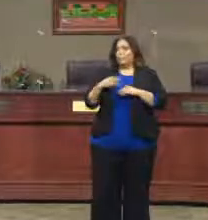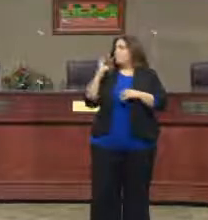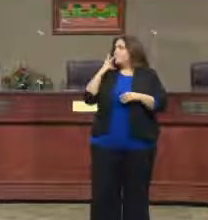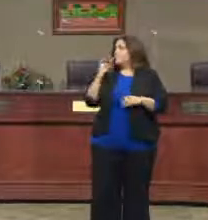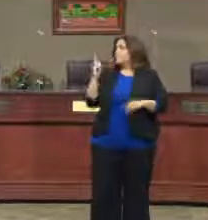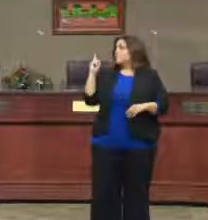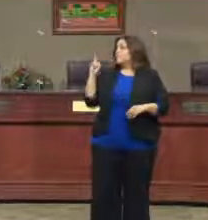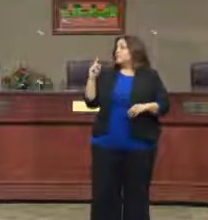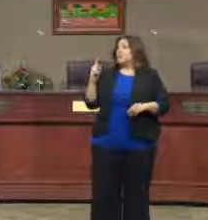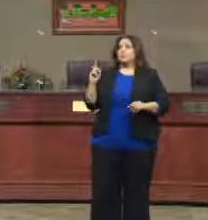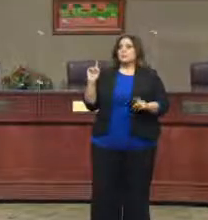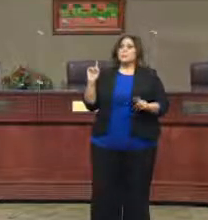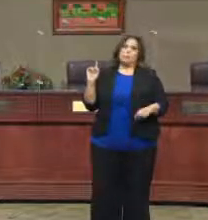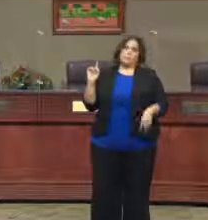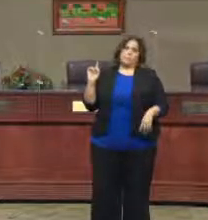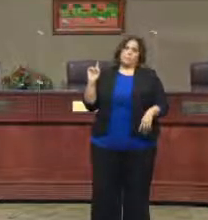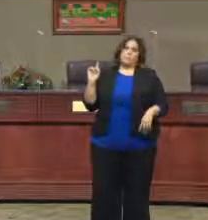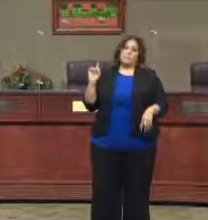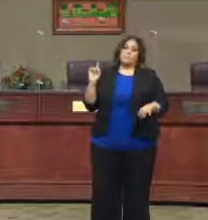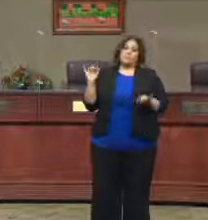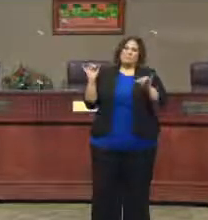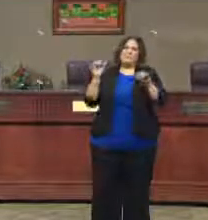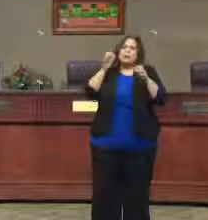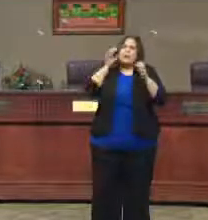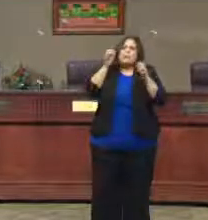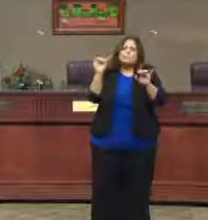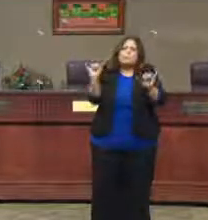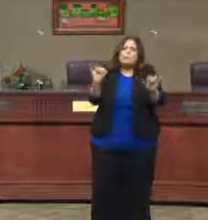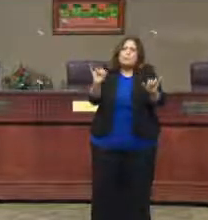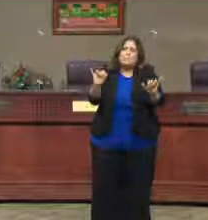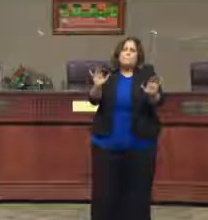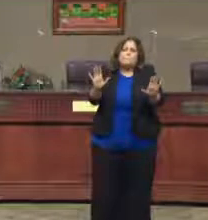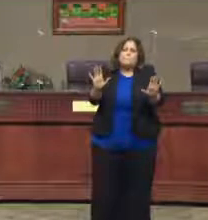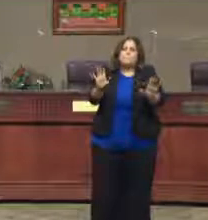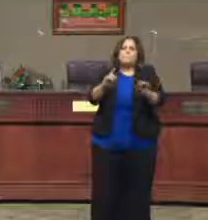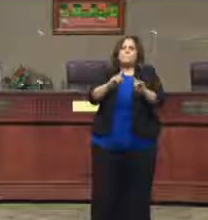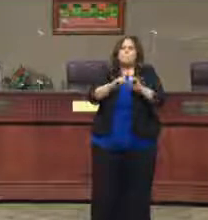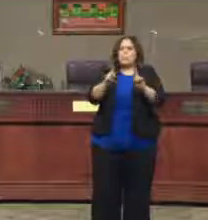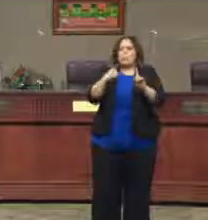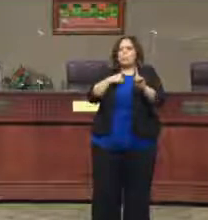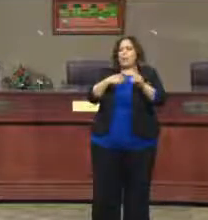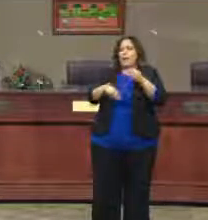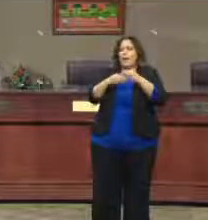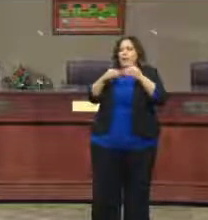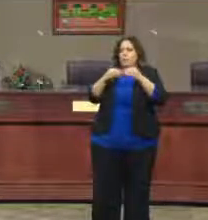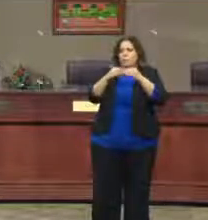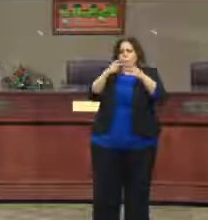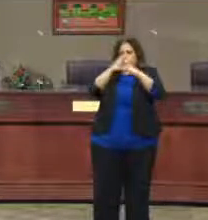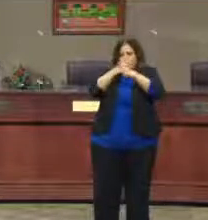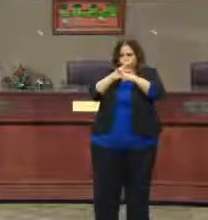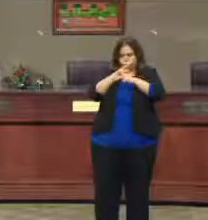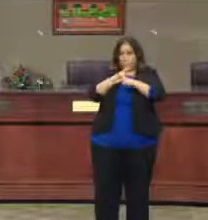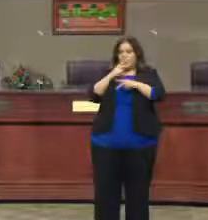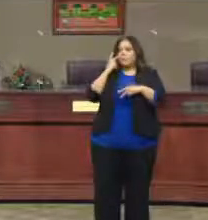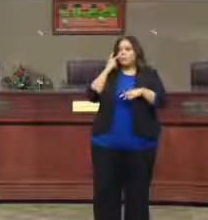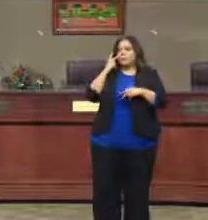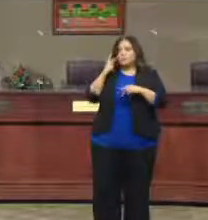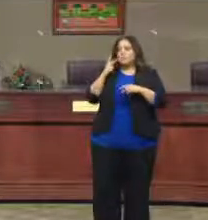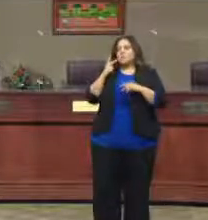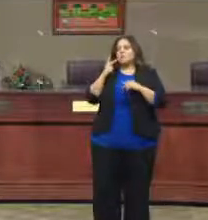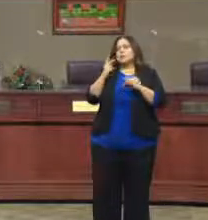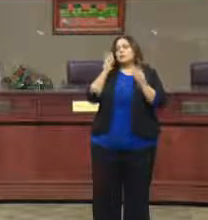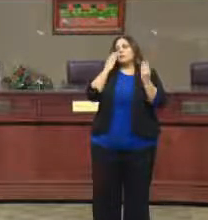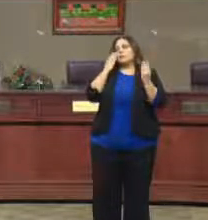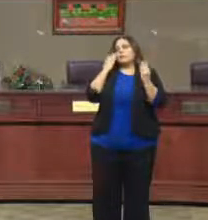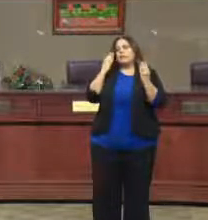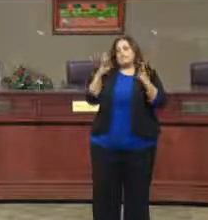So this one is basically the same, but you do some analytics and smooth the data so that you